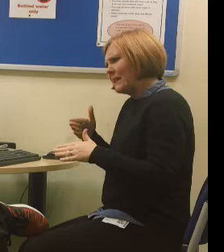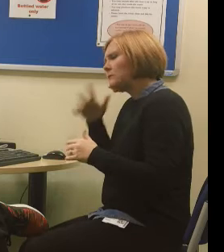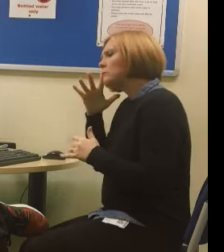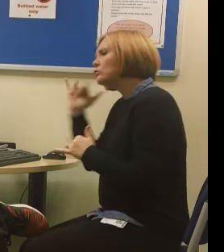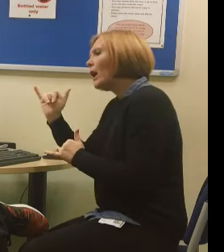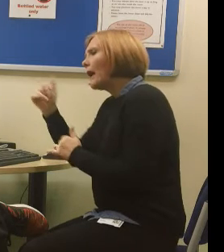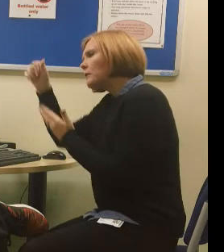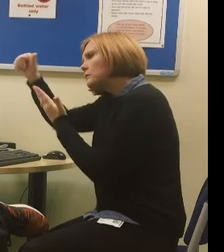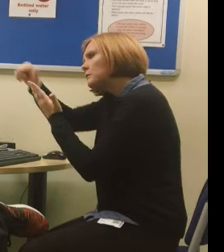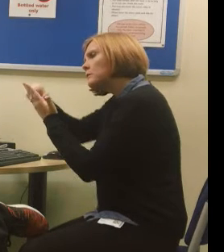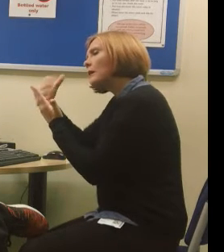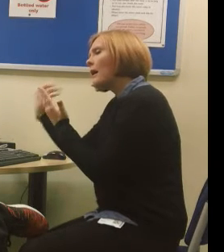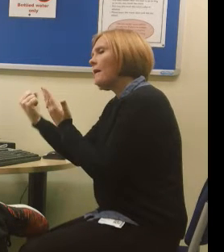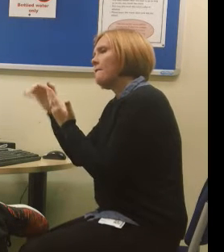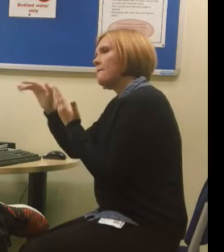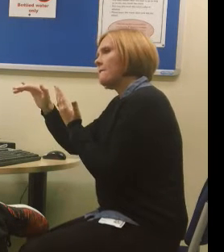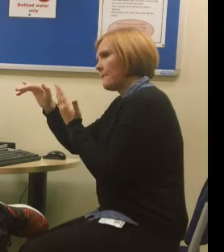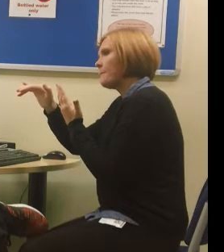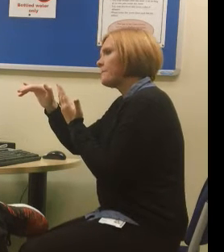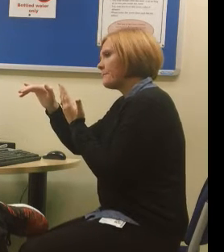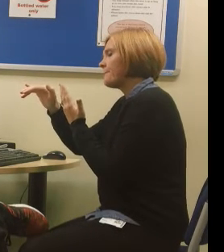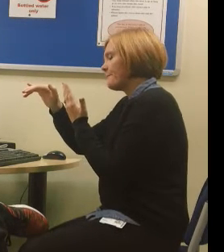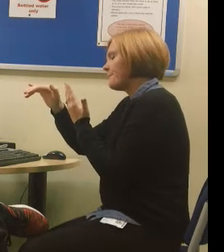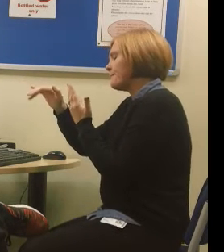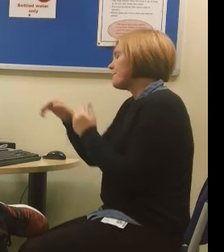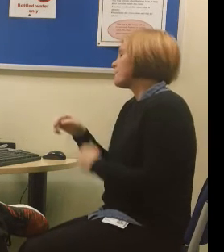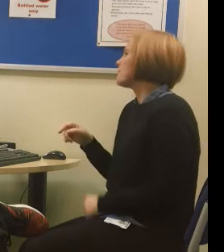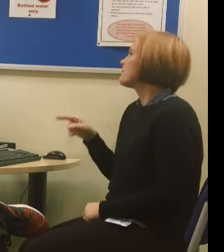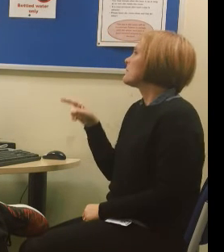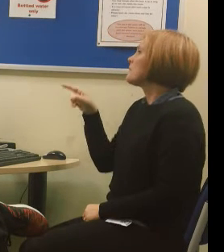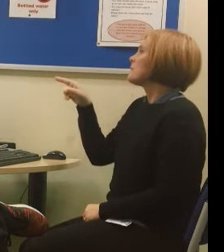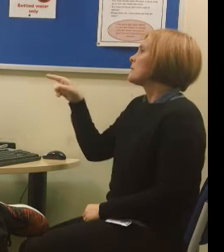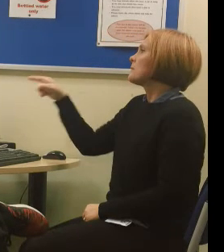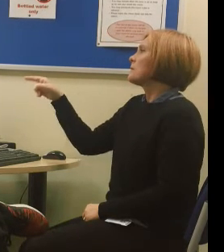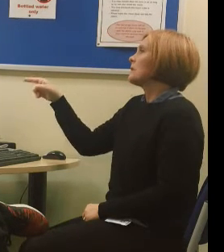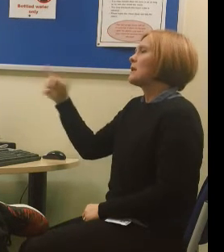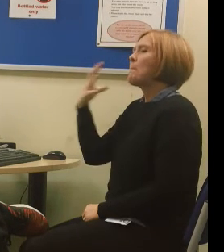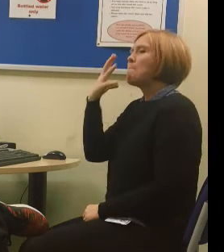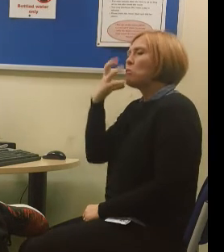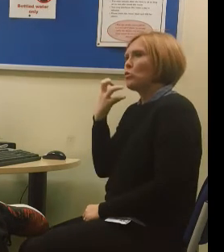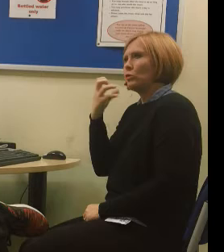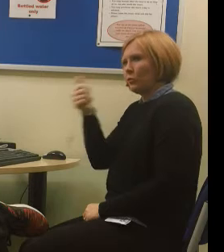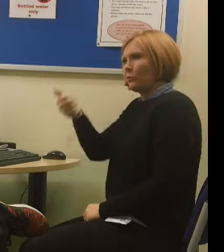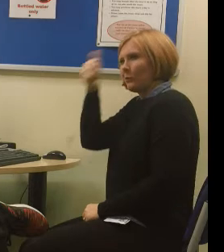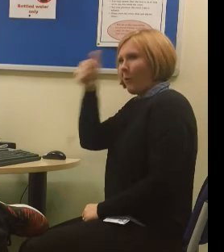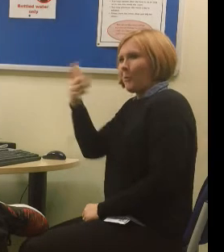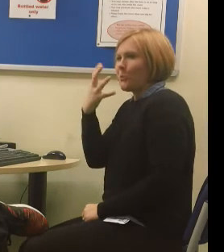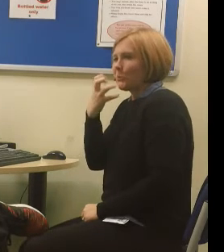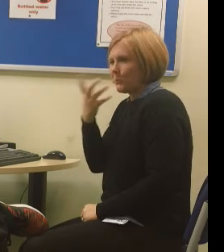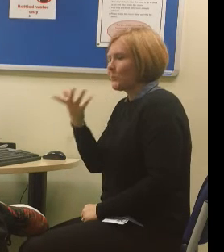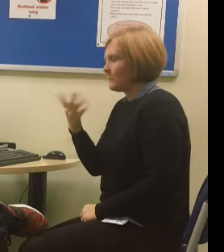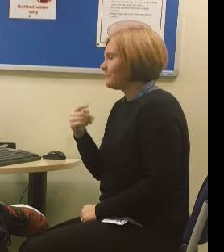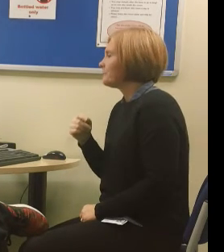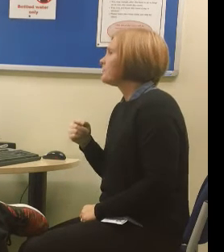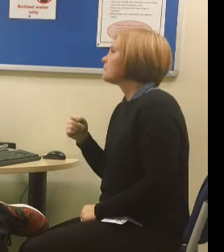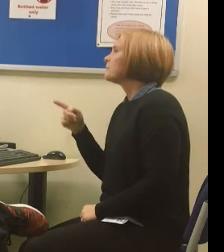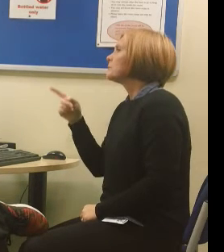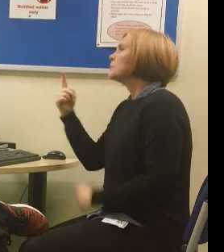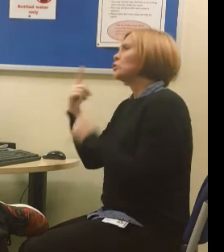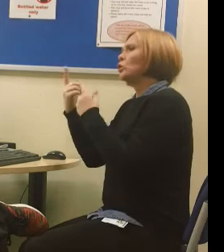use most frequently is Moodle, which is the college's virtual learning department. Your tutor will explain more to you about that, but it's where they put